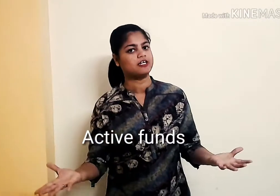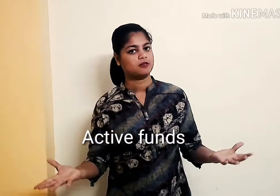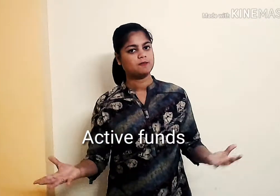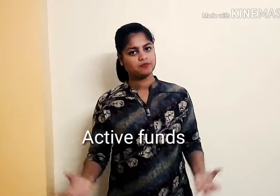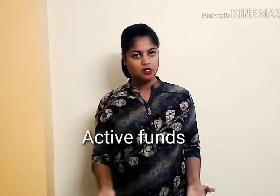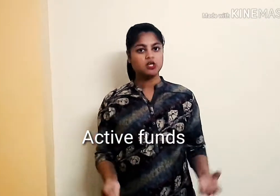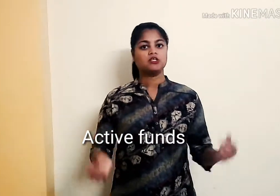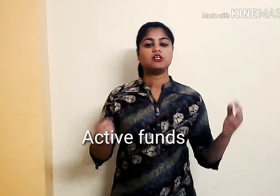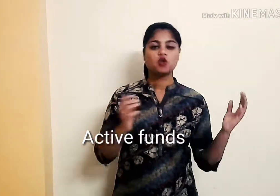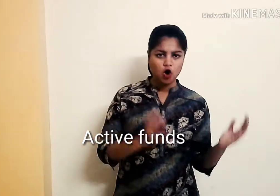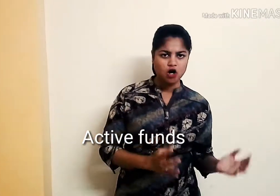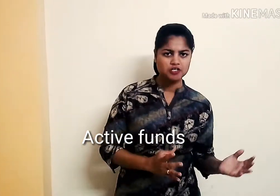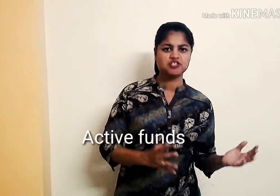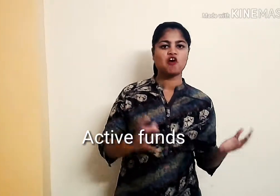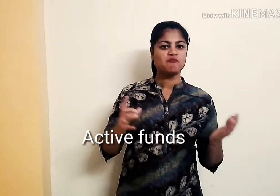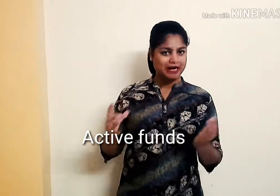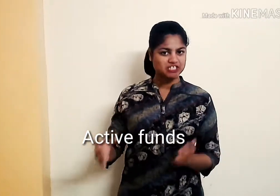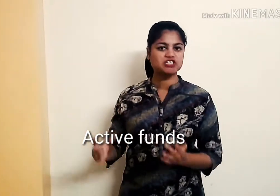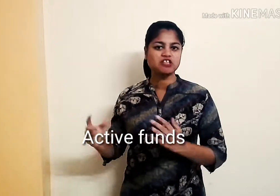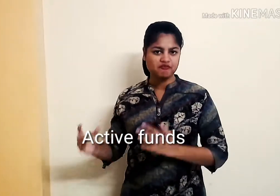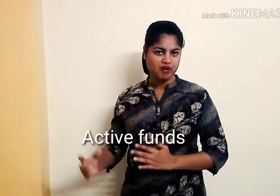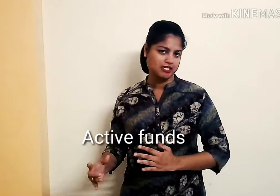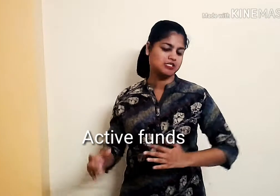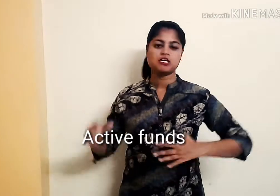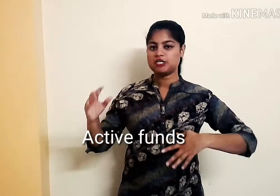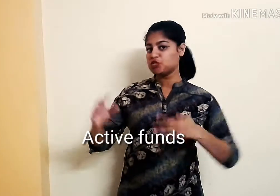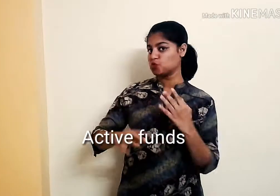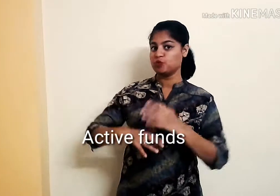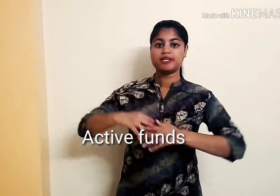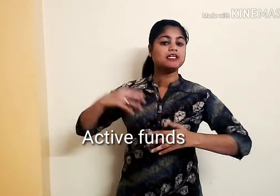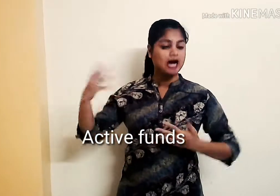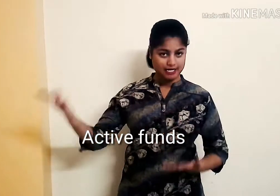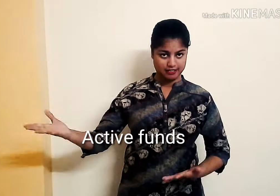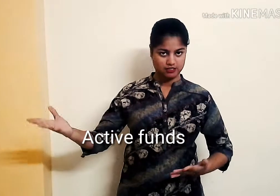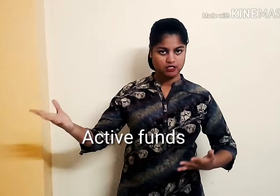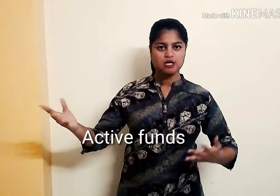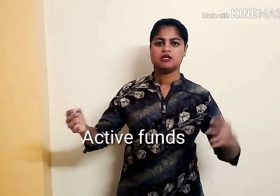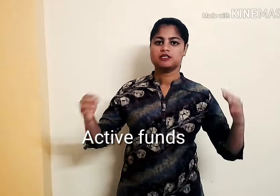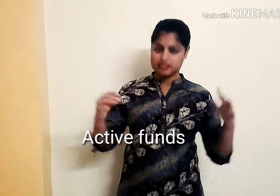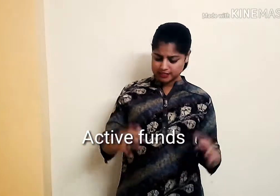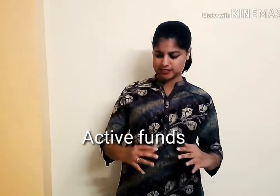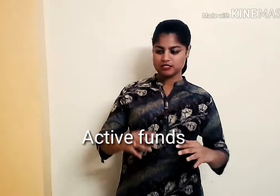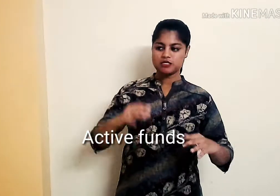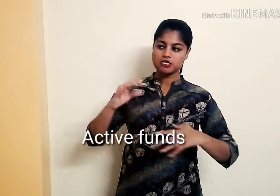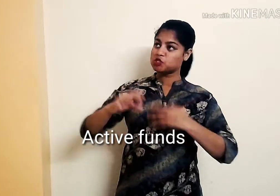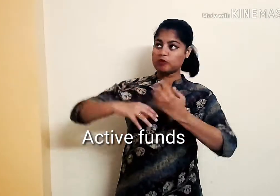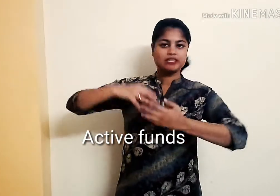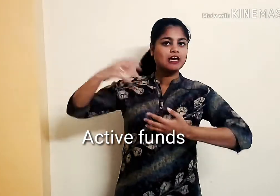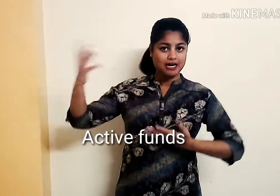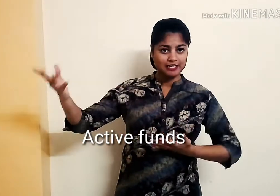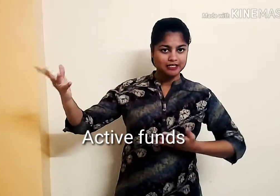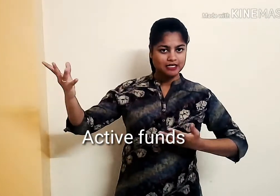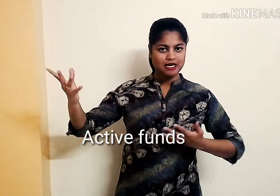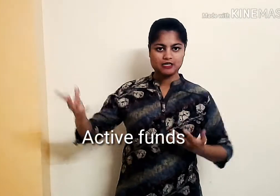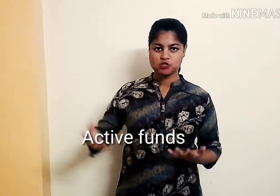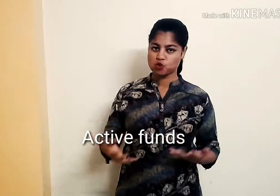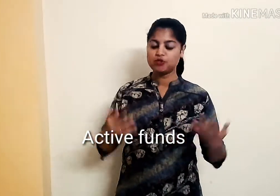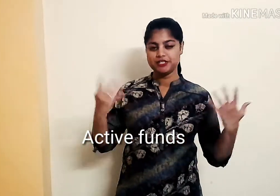profit. The cost of managing the funds is very high. Risk is very high, so return